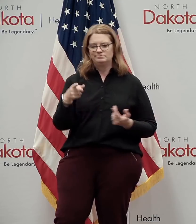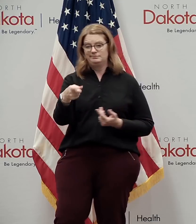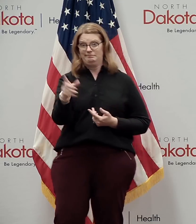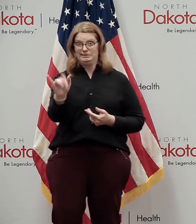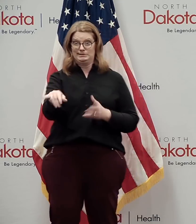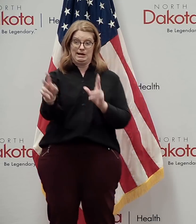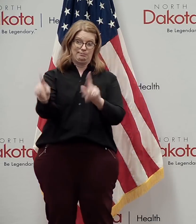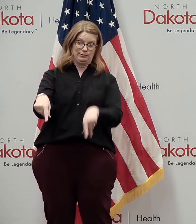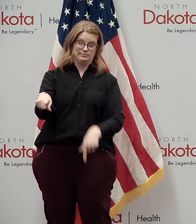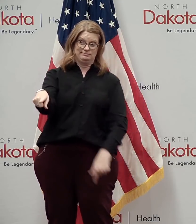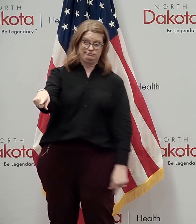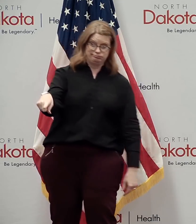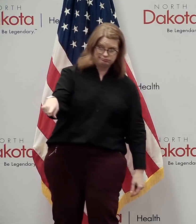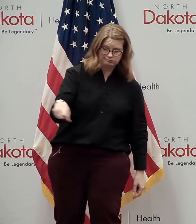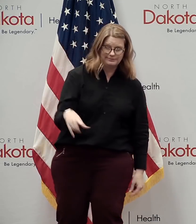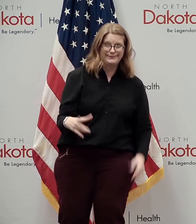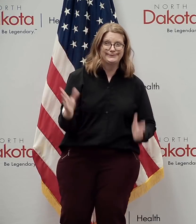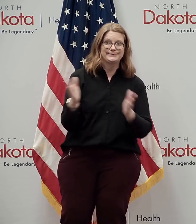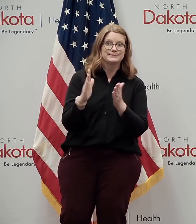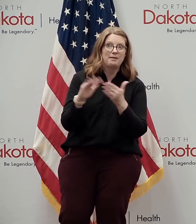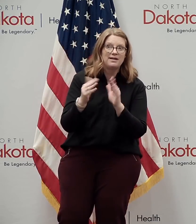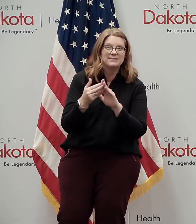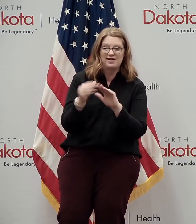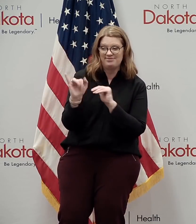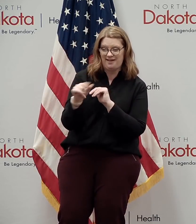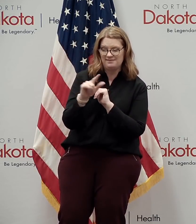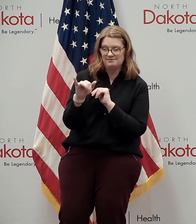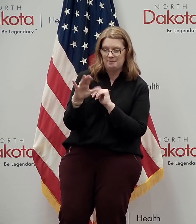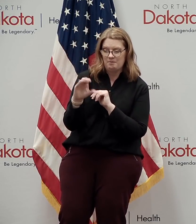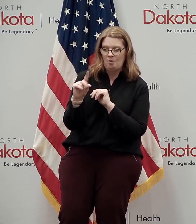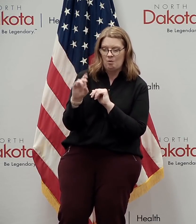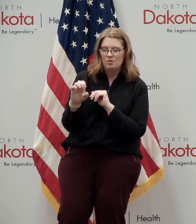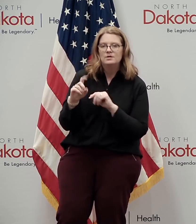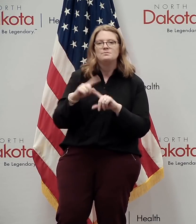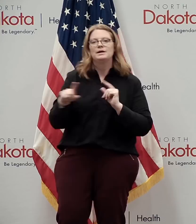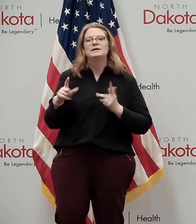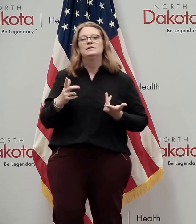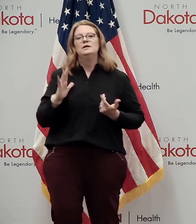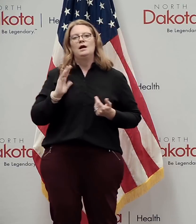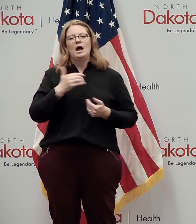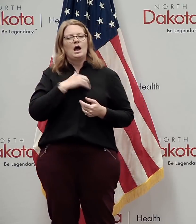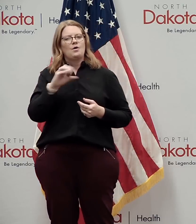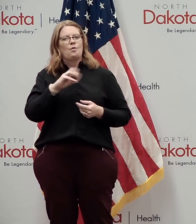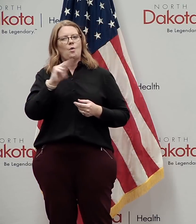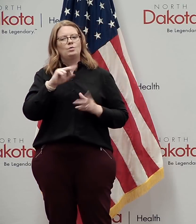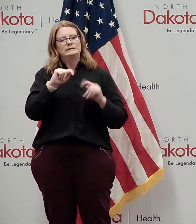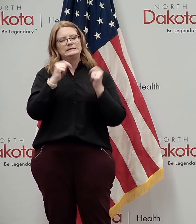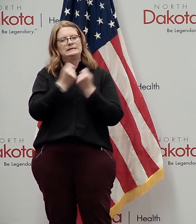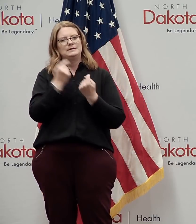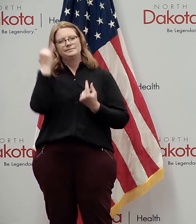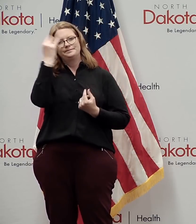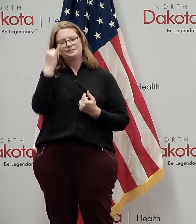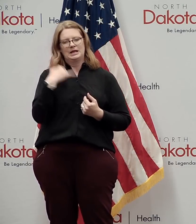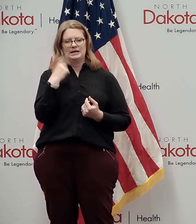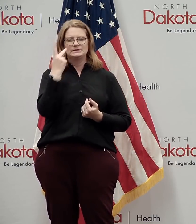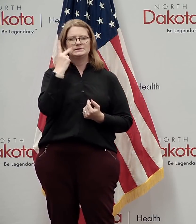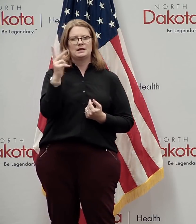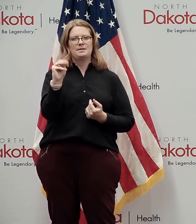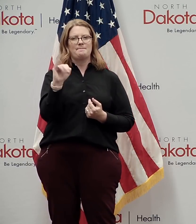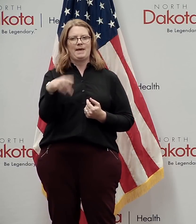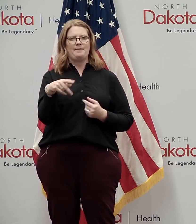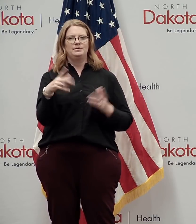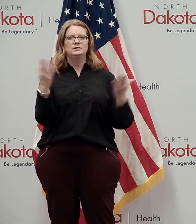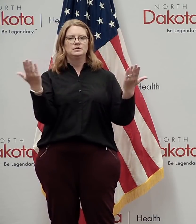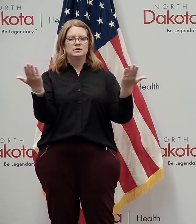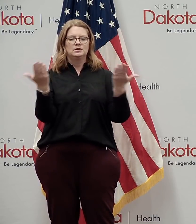ID identifier. But I'm going to just put a challenge out to our own team as I'm thinking about this. I saw the map the other day of if you